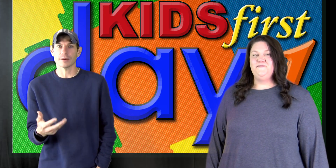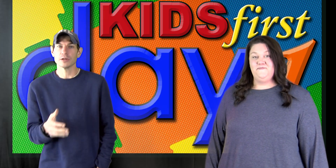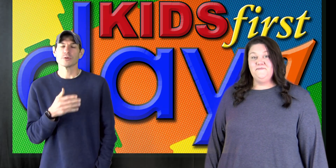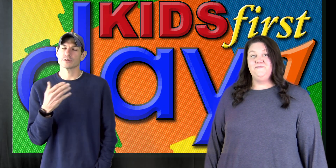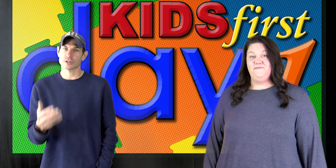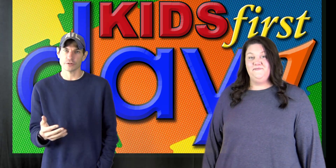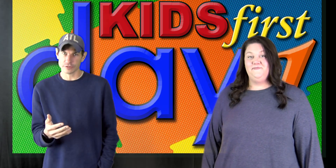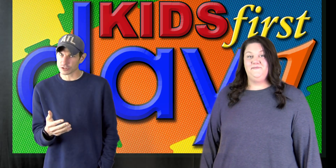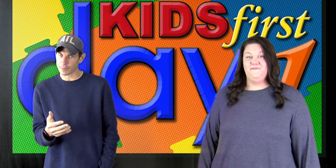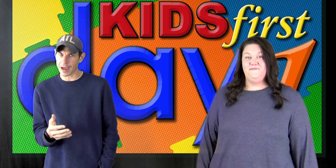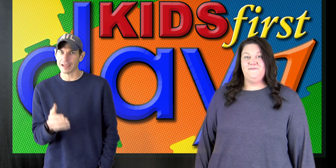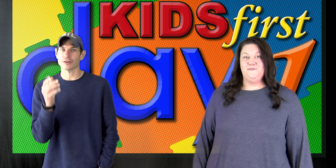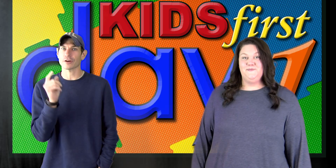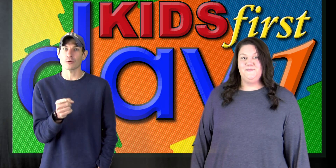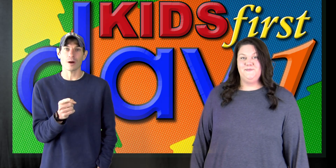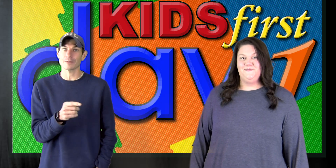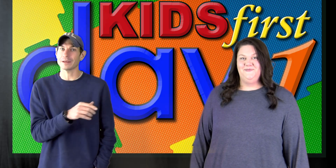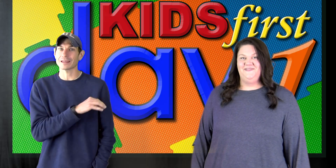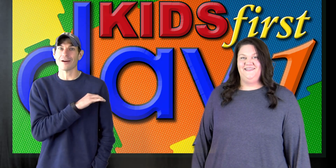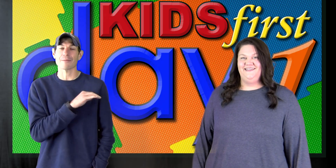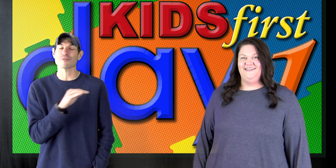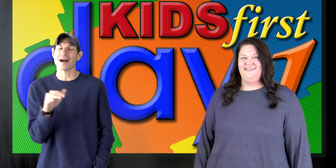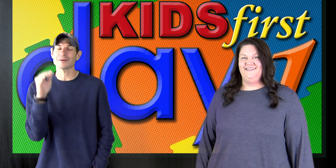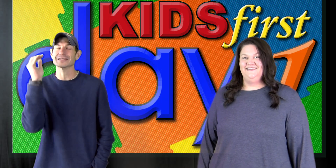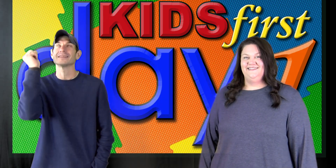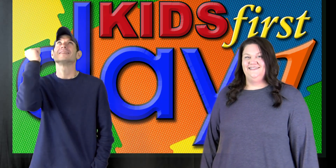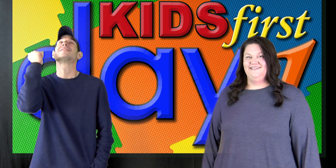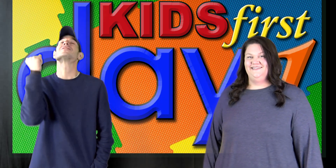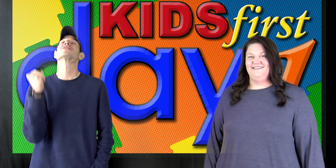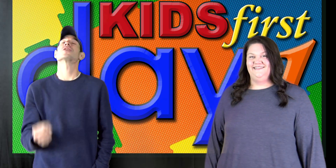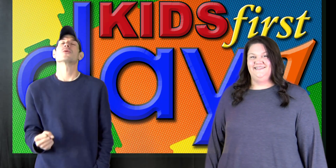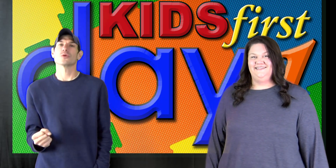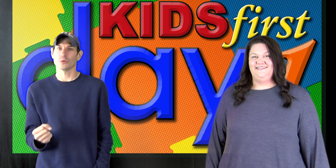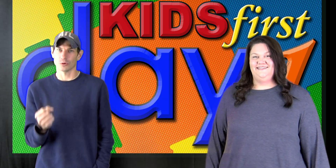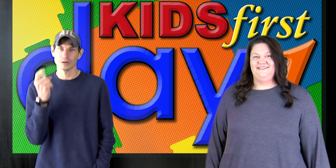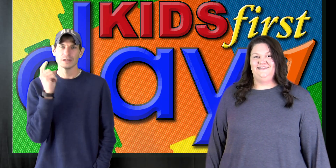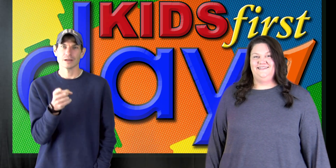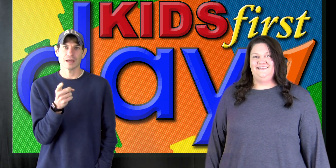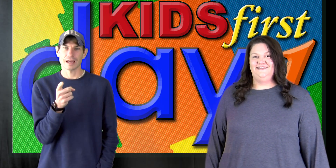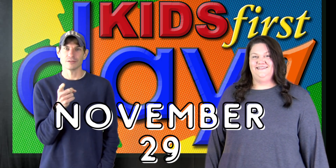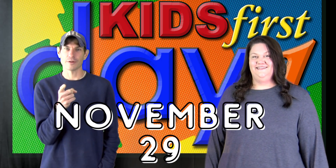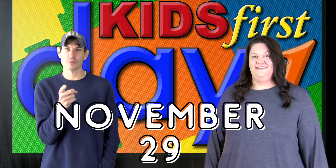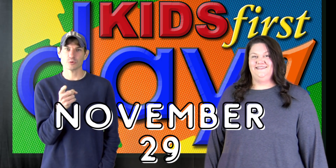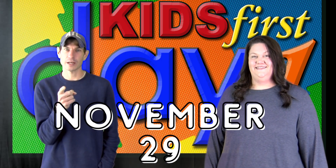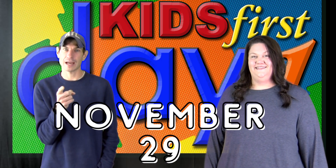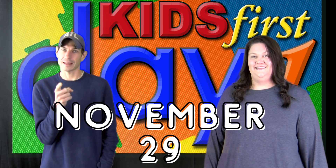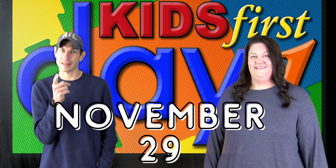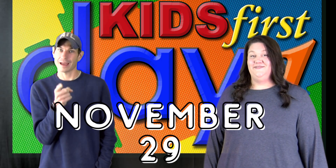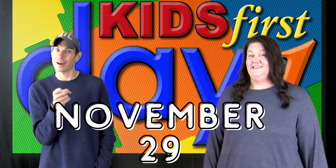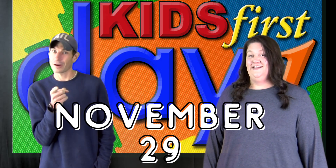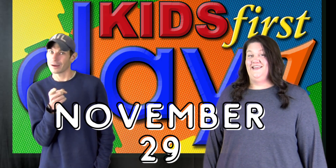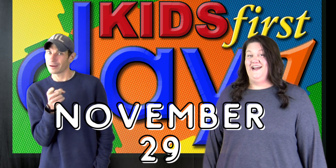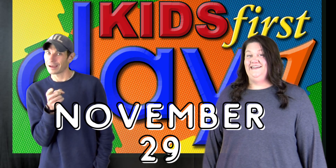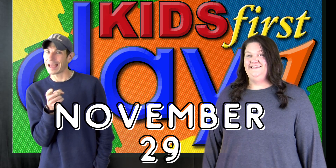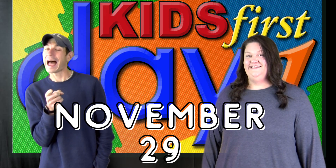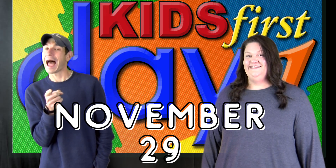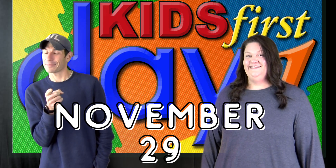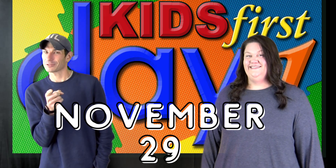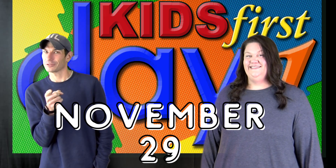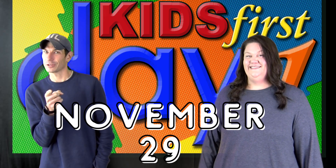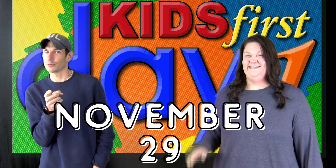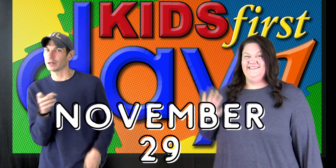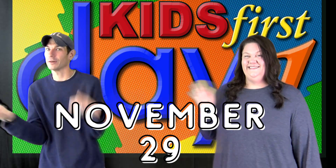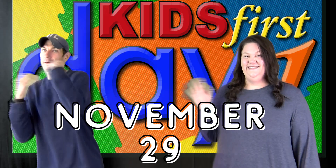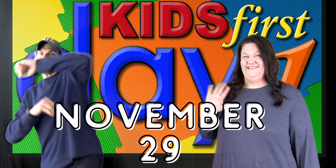sign up, reserve your spot. You're going to want to be there, I promise. So cool. November 29th. We'll see you there.